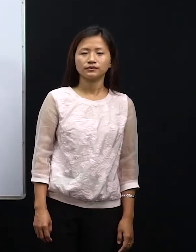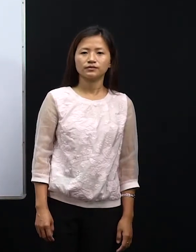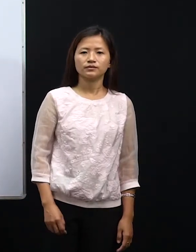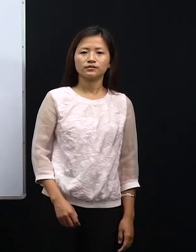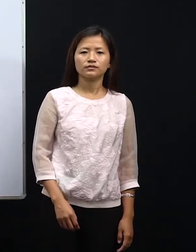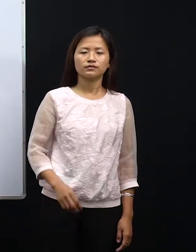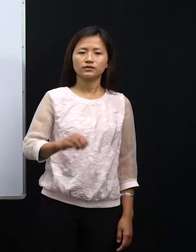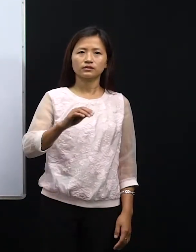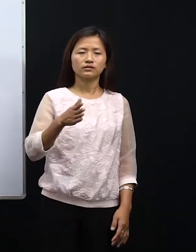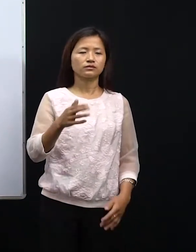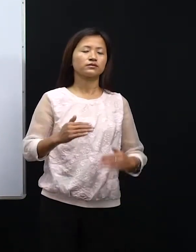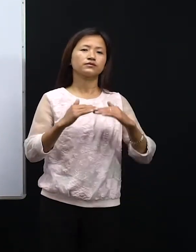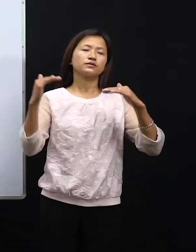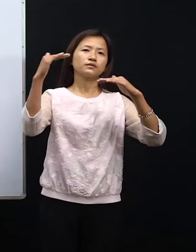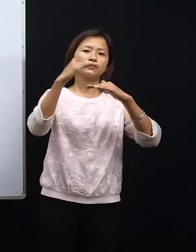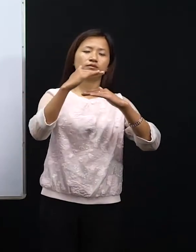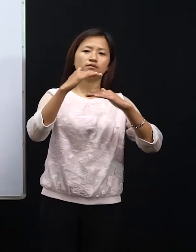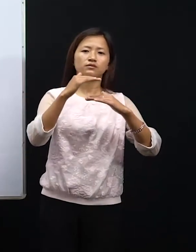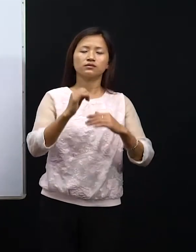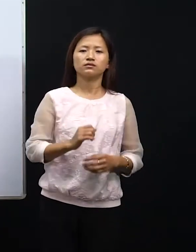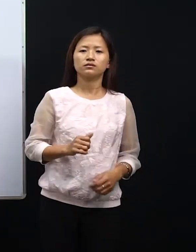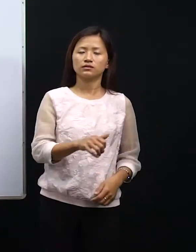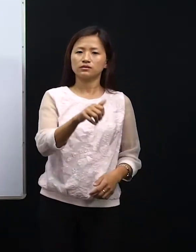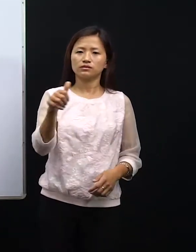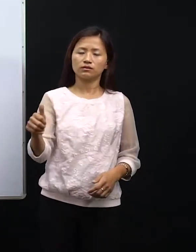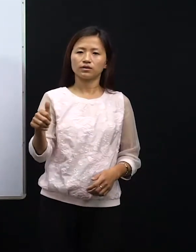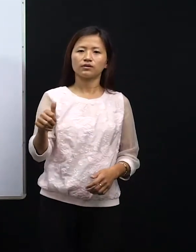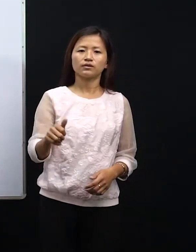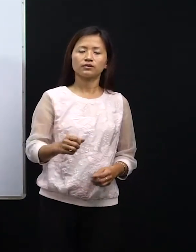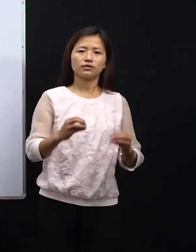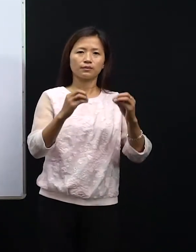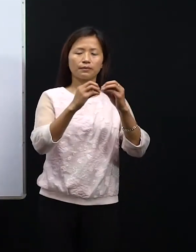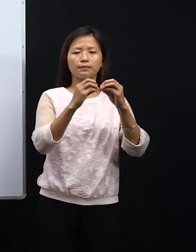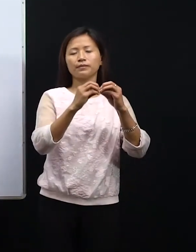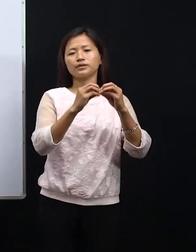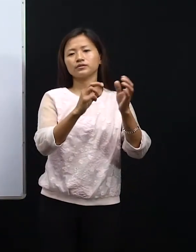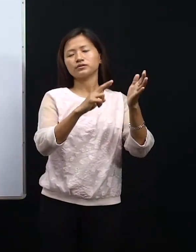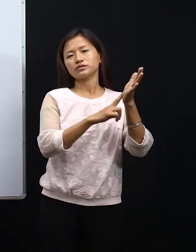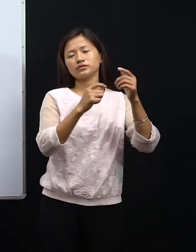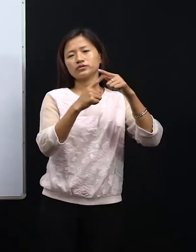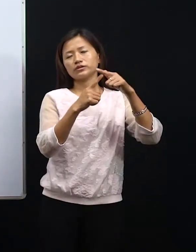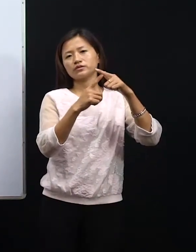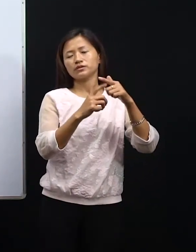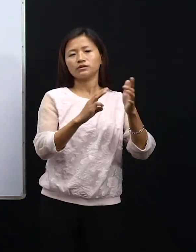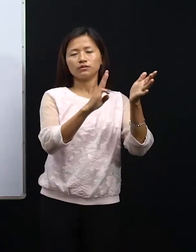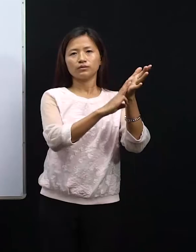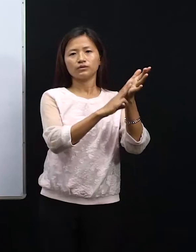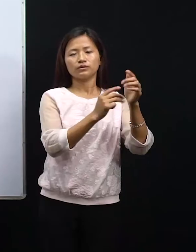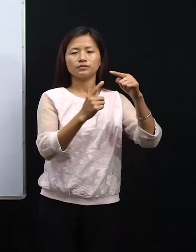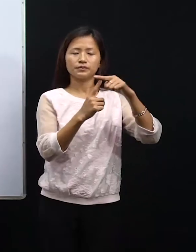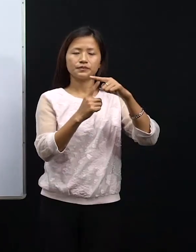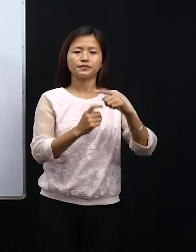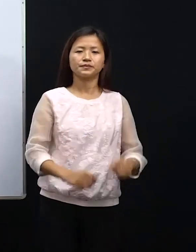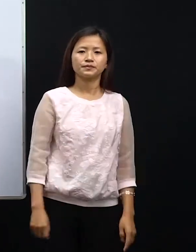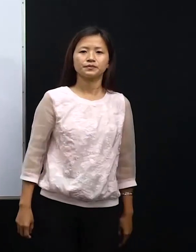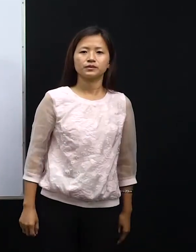none of the above. It is neither a monomial, nor a binomial, nor a trinomial, because it has 4 terms. So